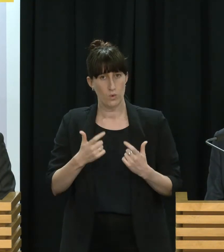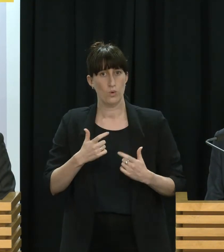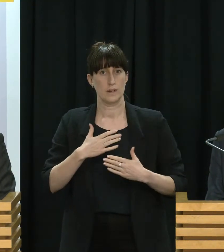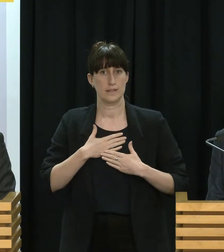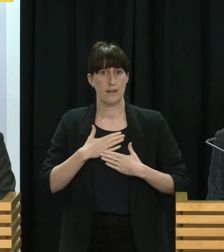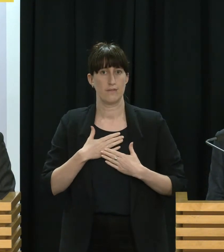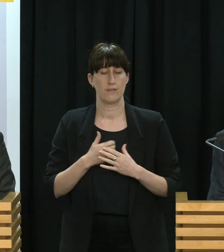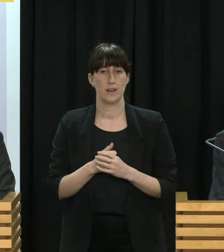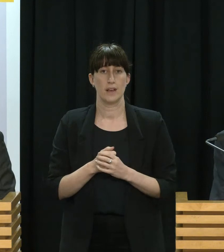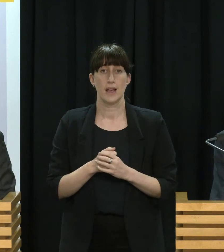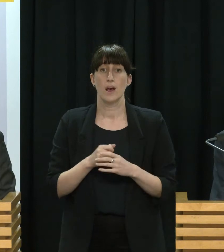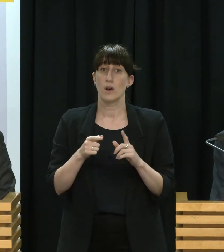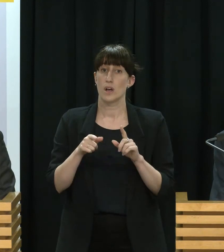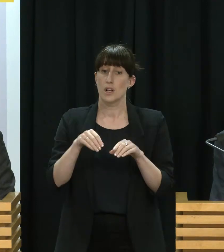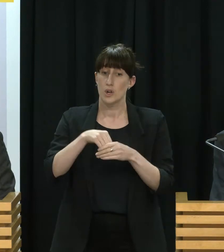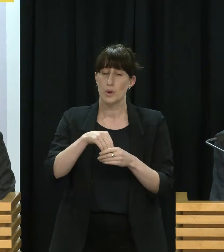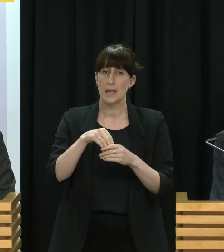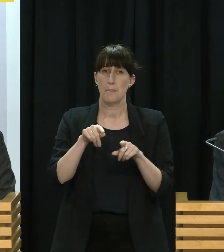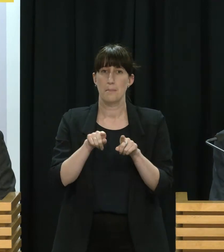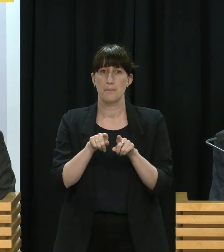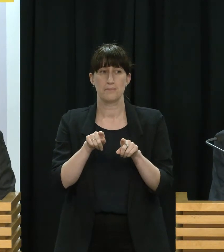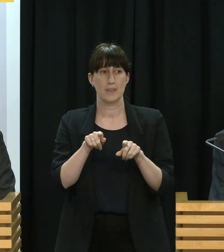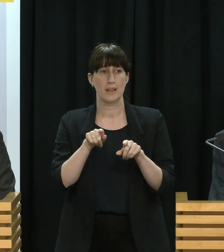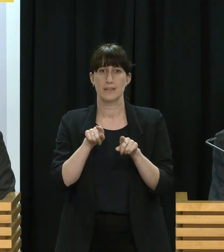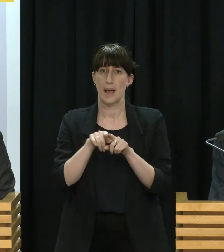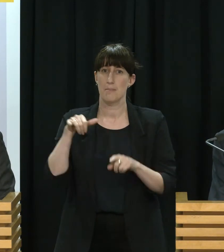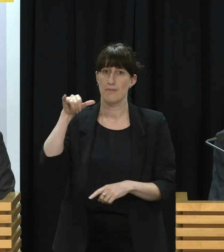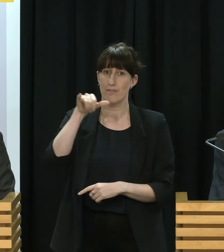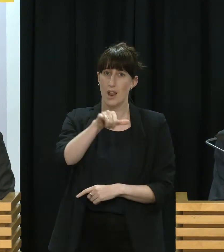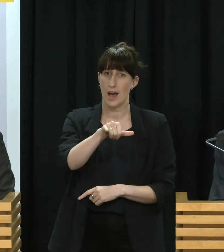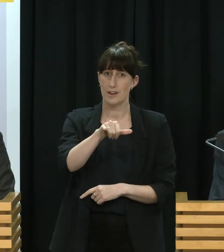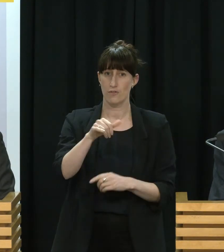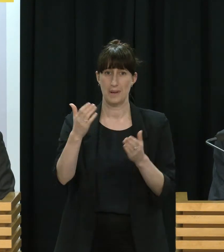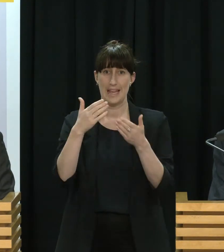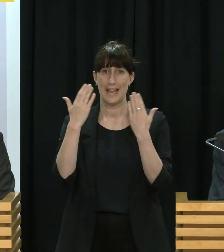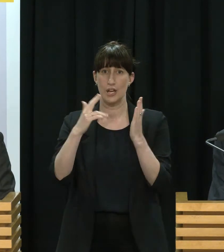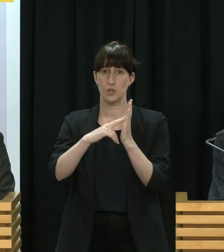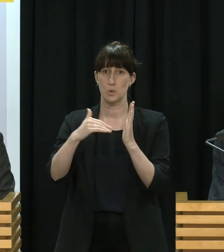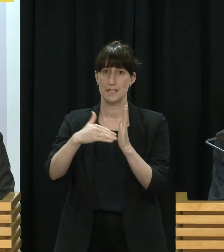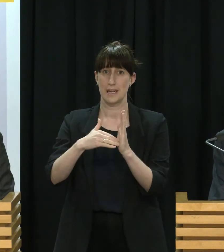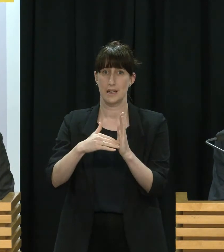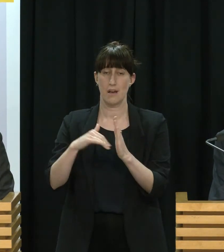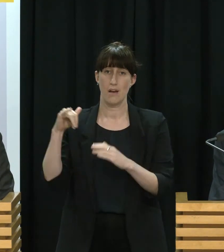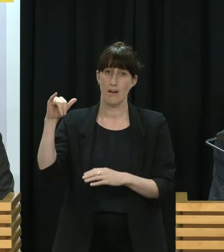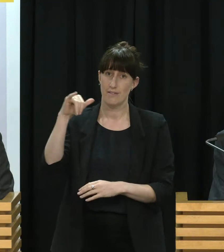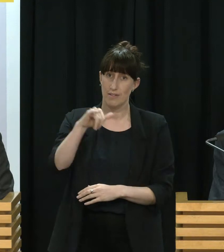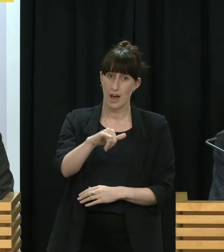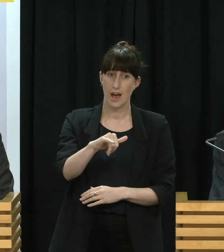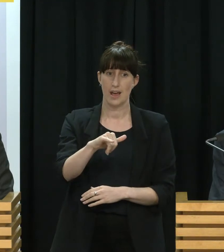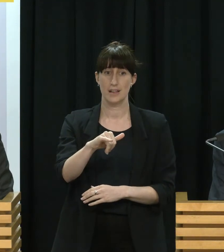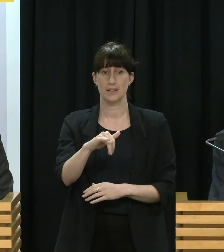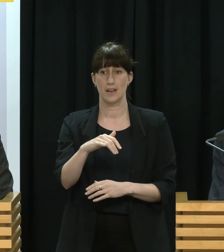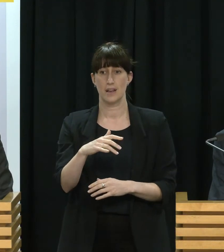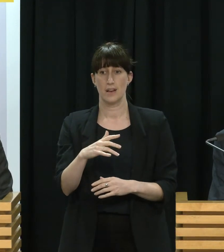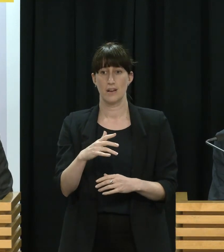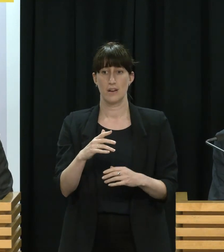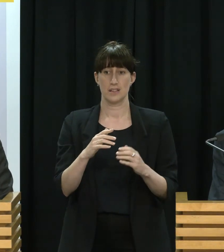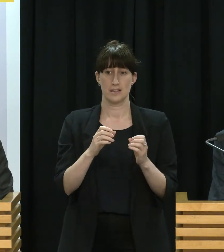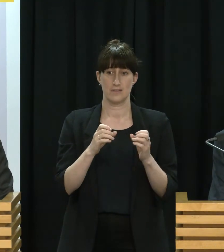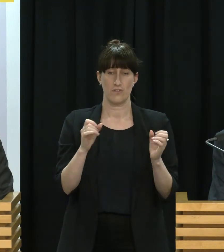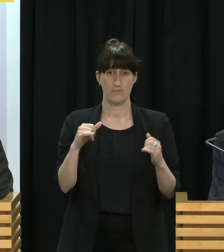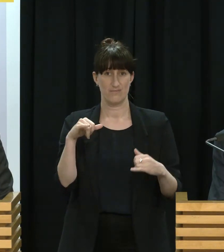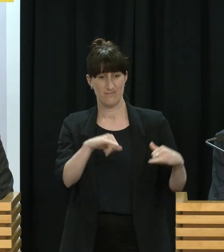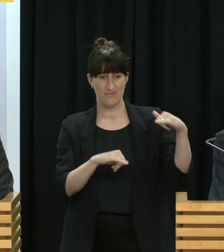Zealand flights that took off from Wellington over the weekend and on Monday. That's flights across the country and, of course,